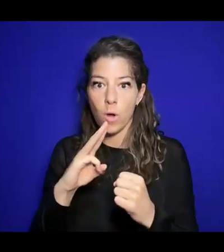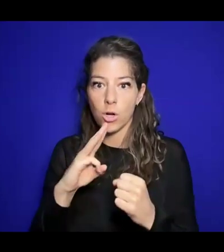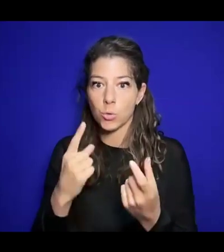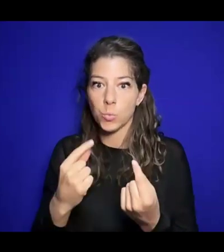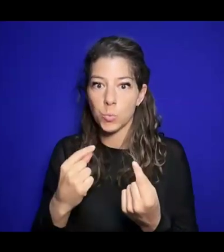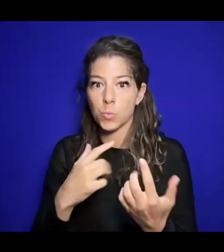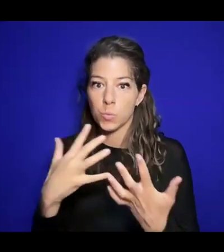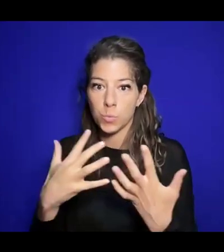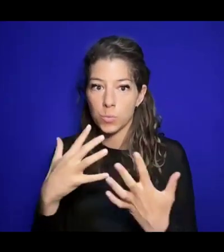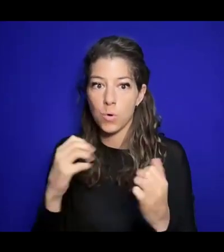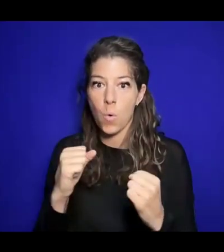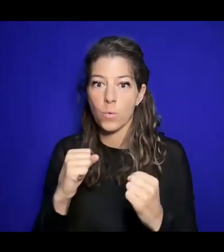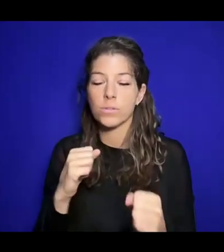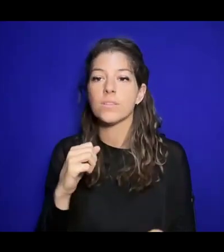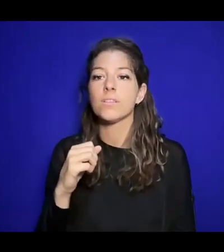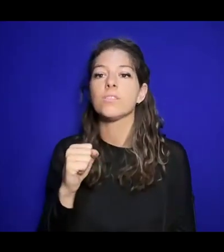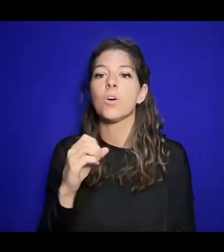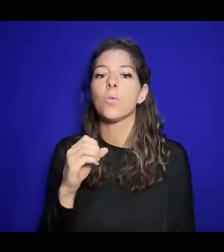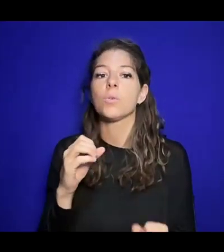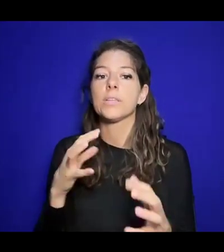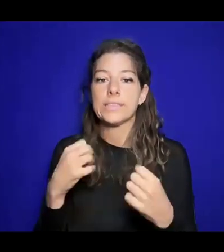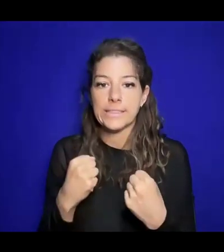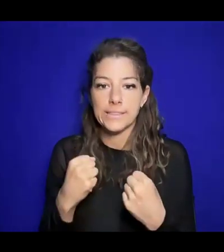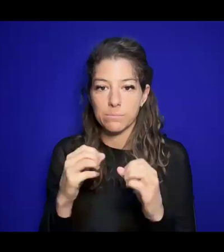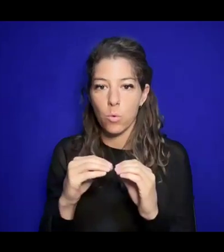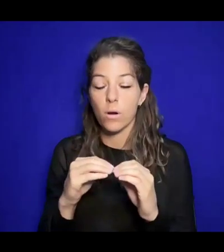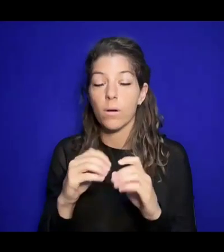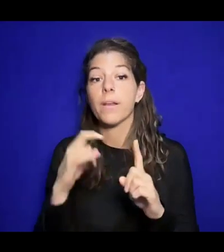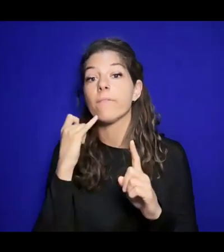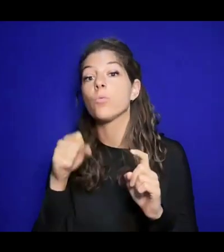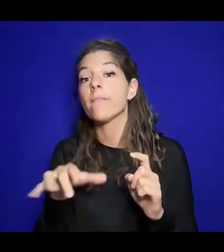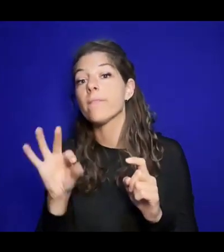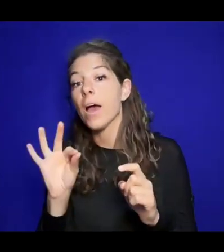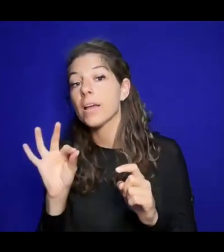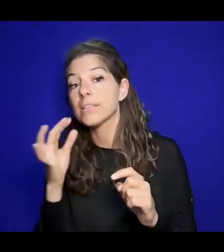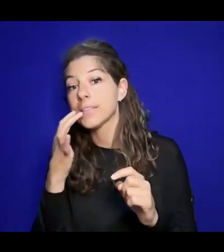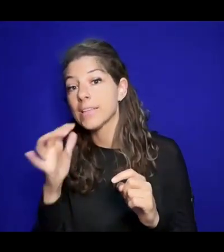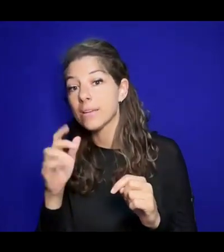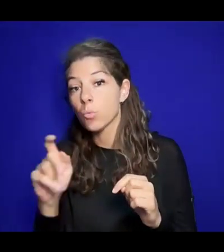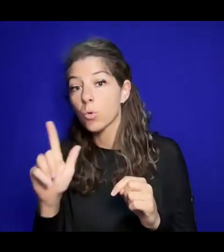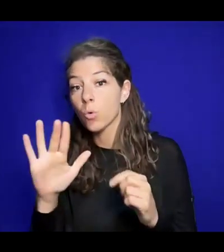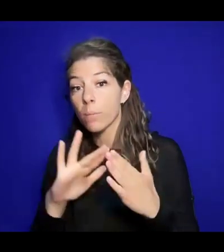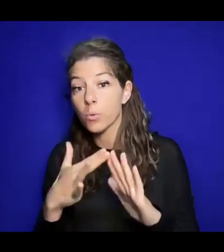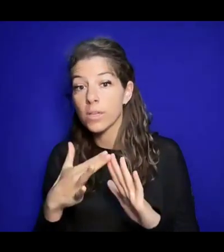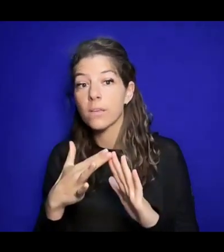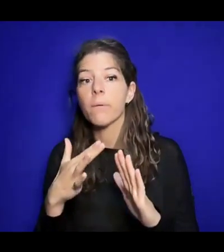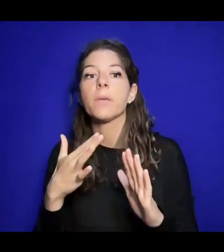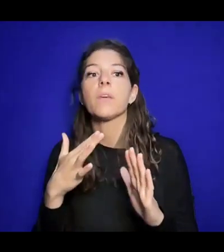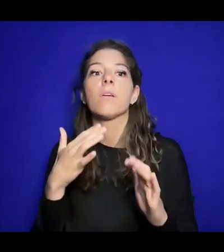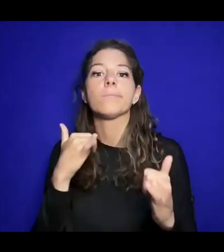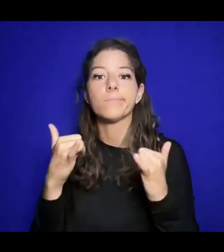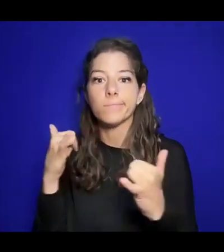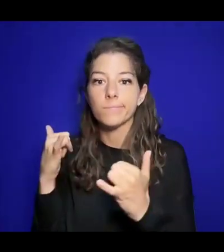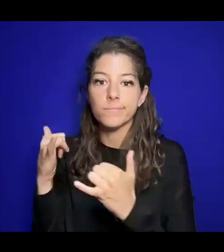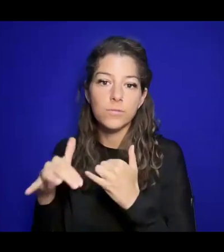do? Wow, this is cold. So it cramps your body up more. But if you can find a heated pool in your community, you might have to call around to